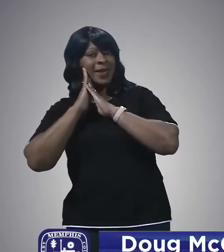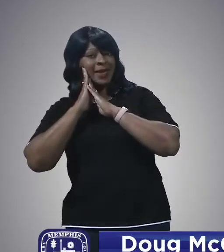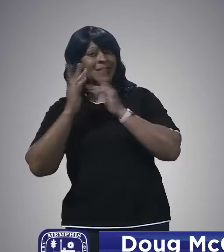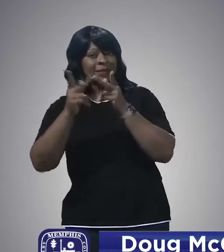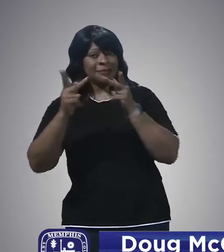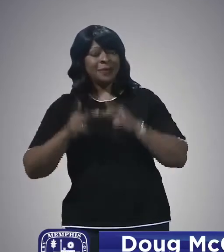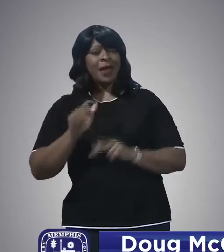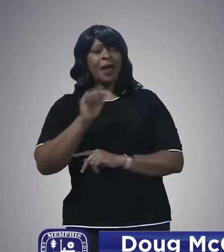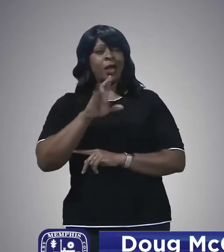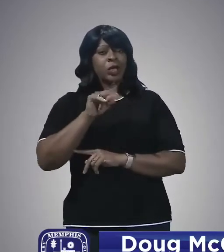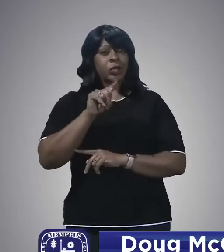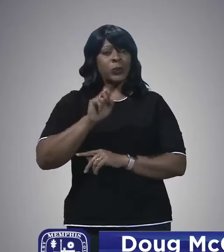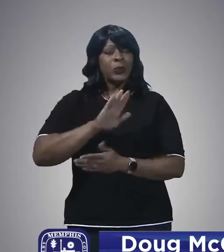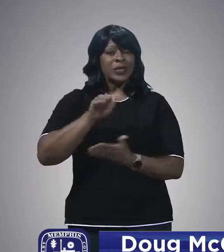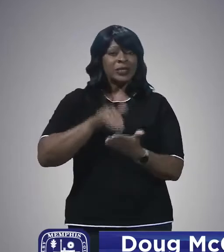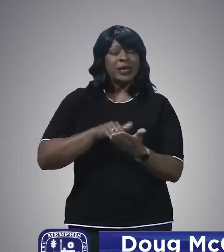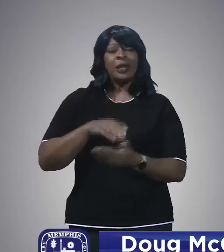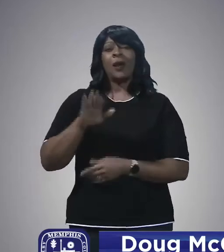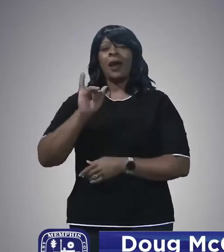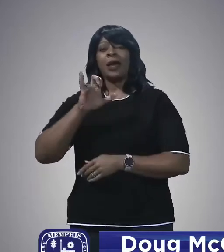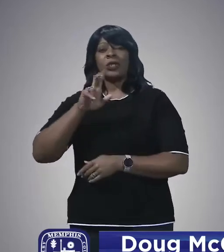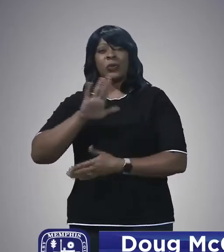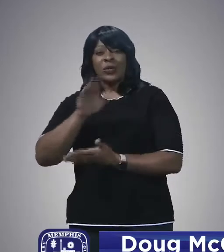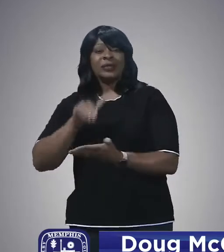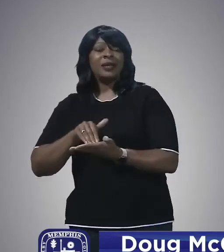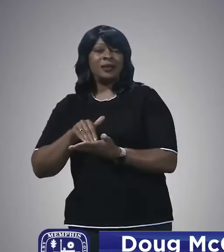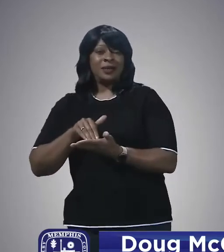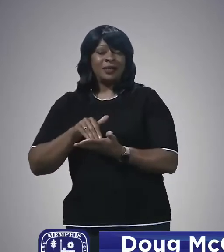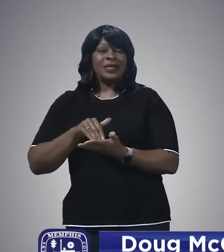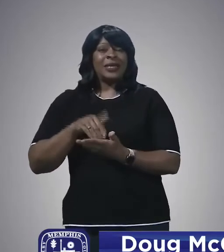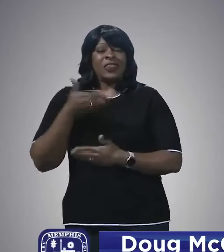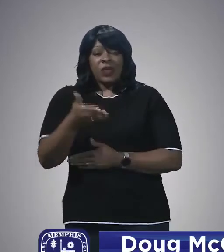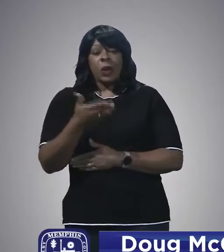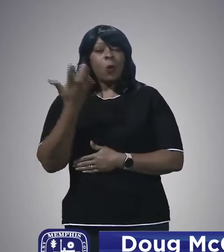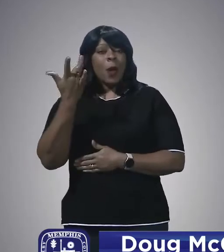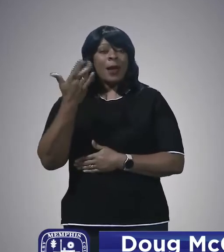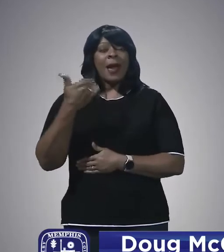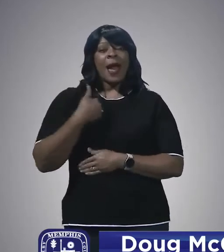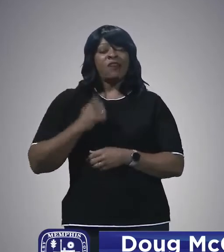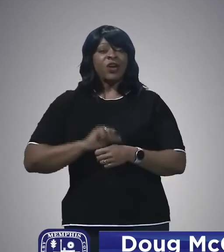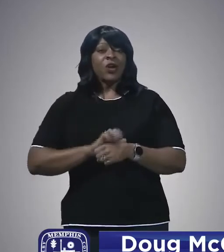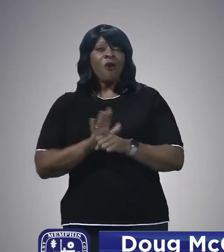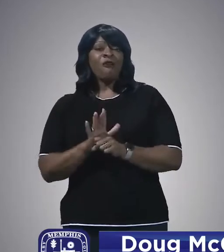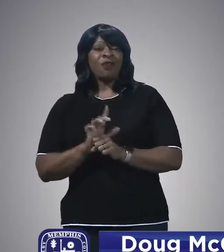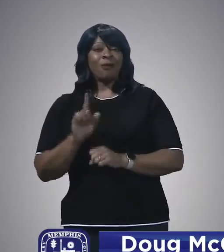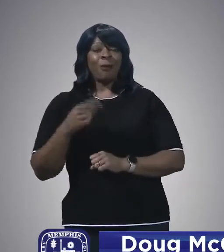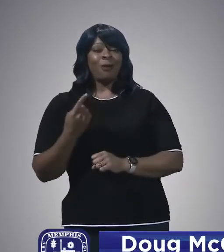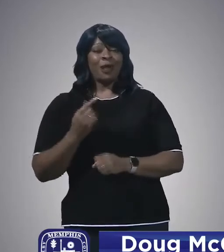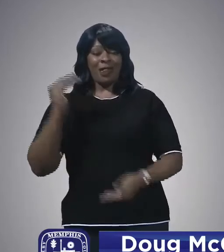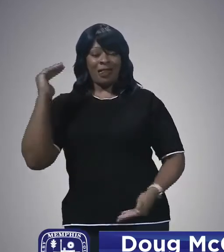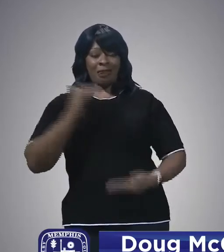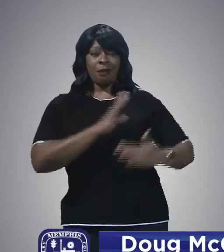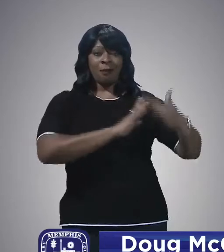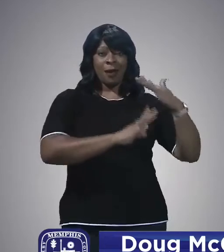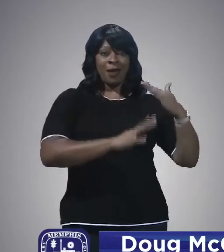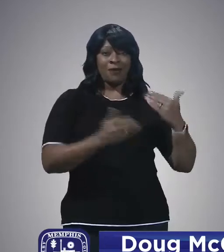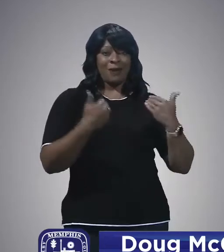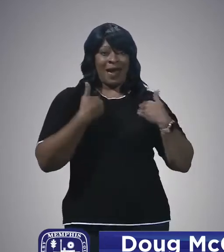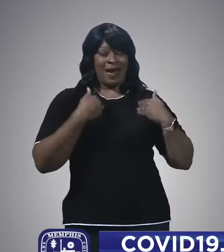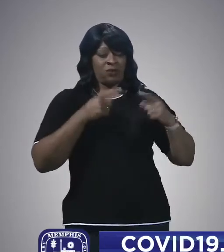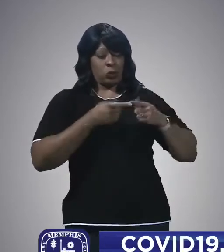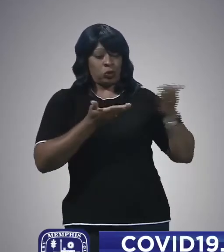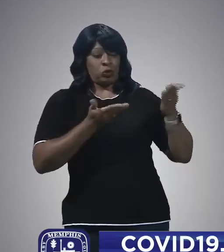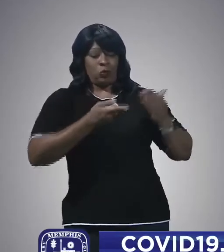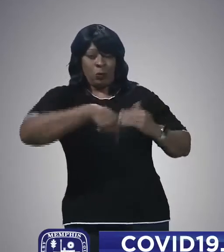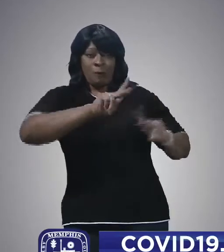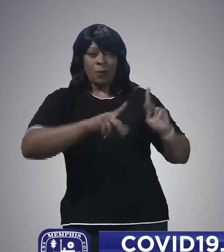acute care setting, in our ICU setting, that are there simply for having COVID, the less capacity we have to